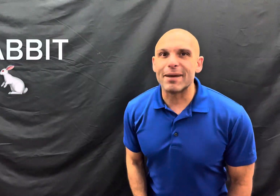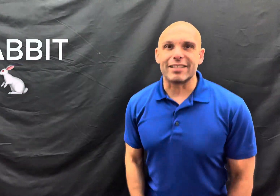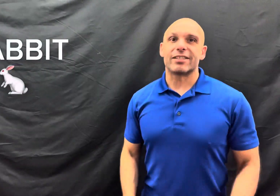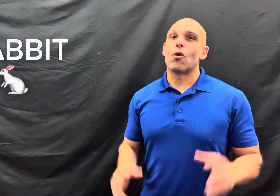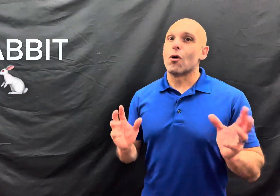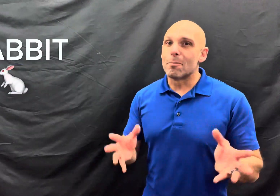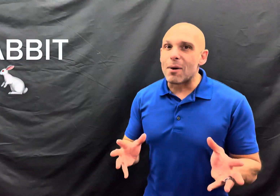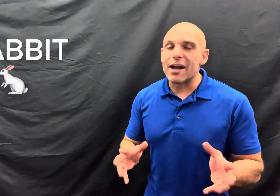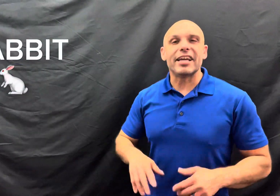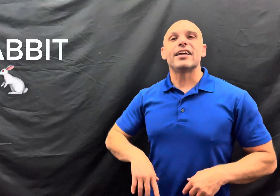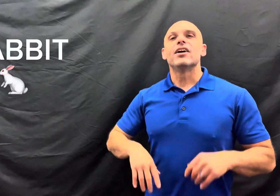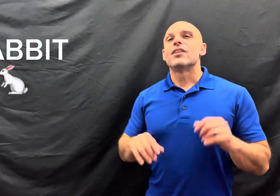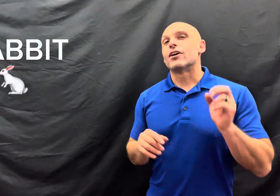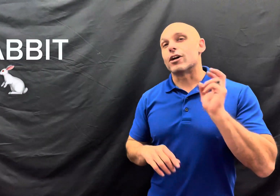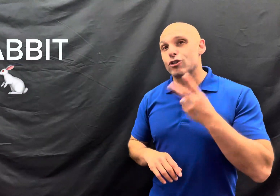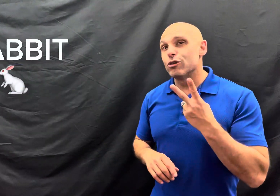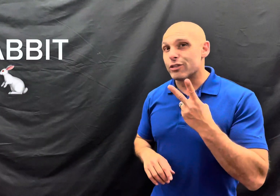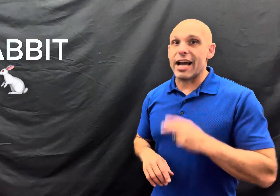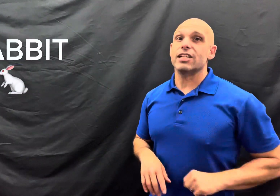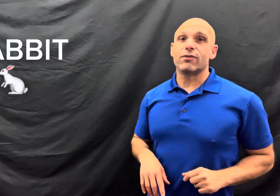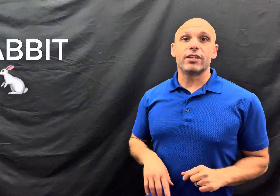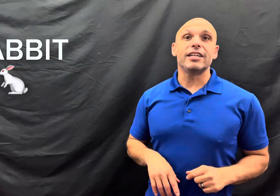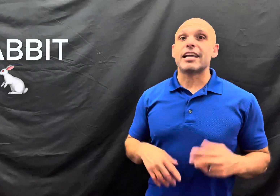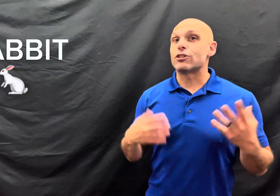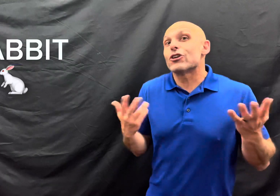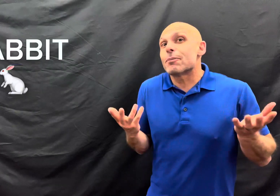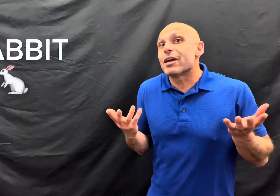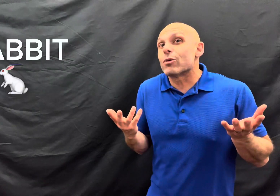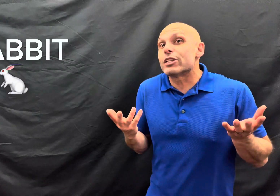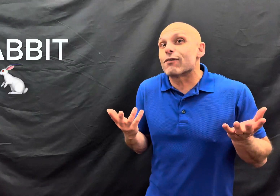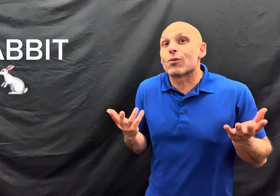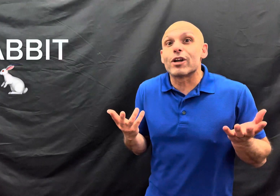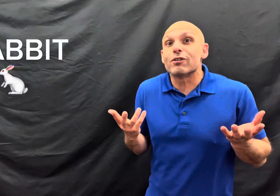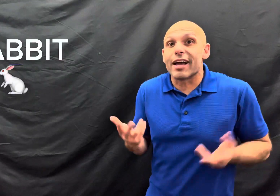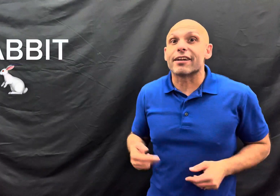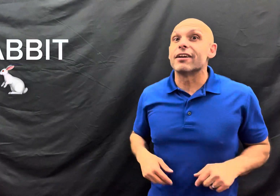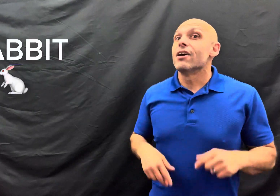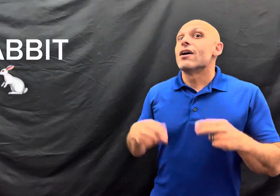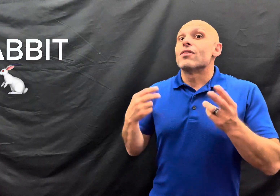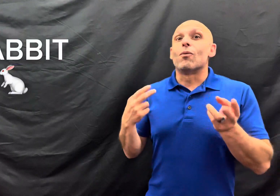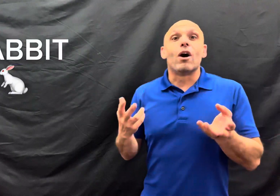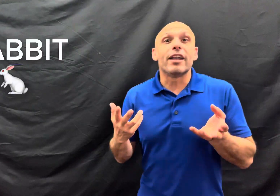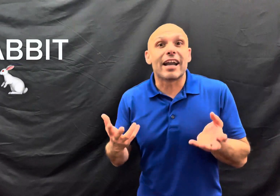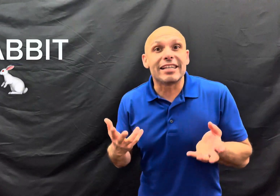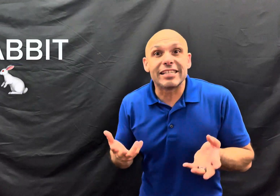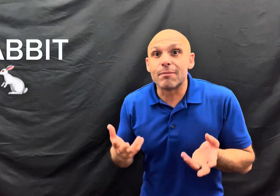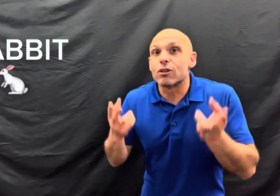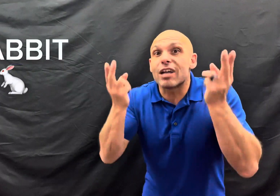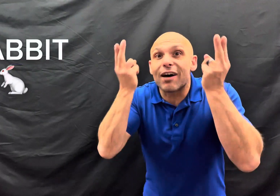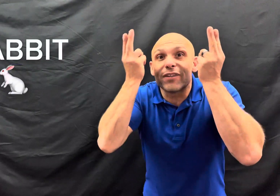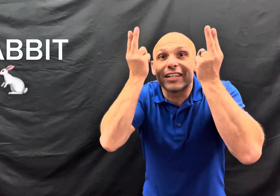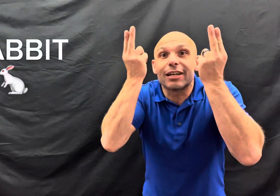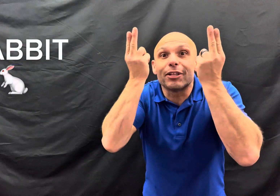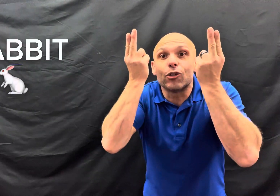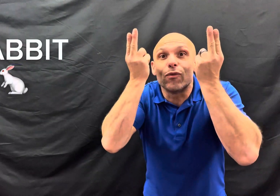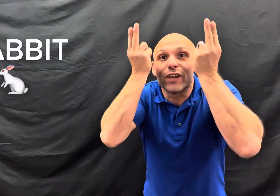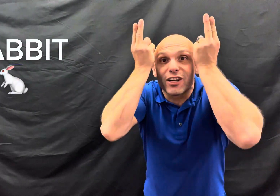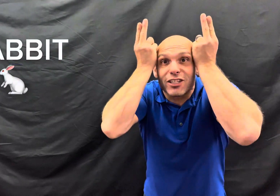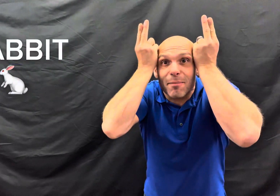Rabbit or bunny, there are 2 signs for this, and so you can pick whichever one you like. The one that I see most often is going to be 2 fingers up by the